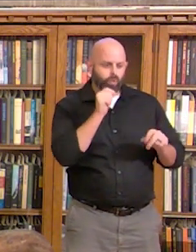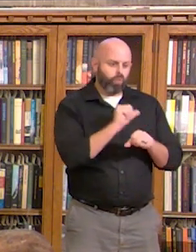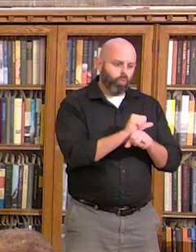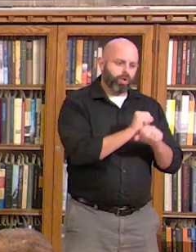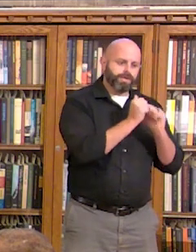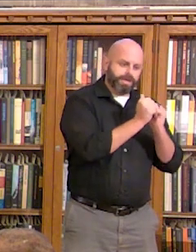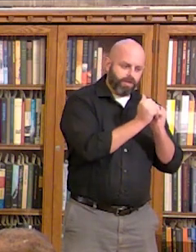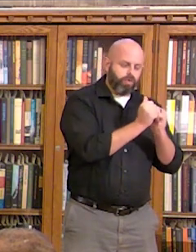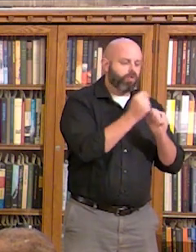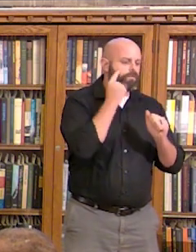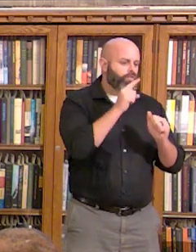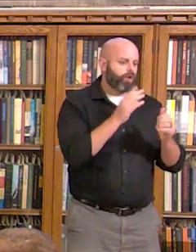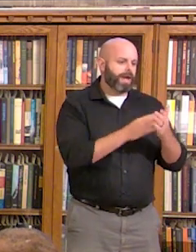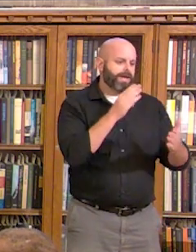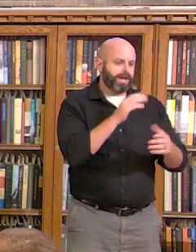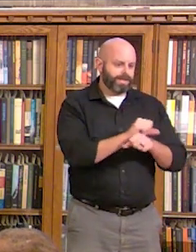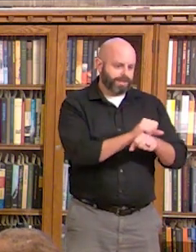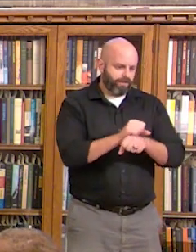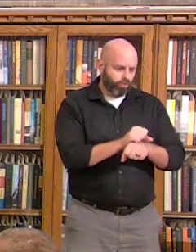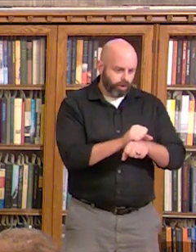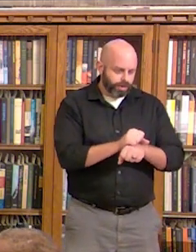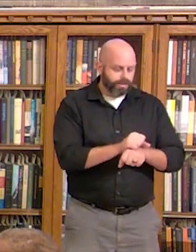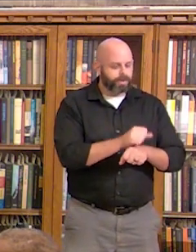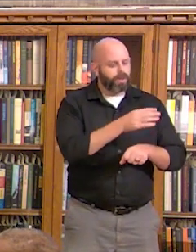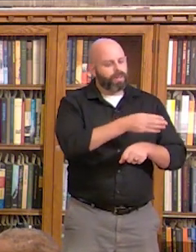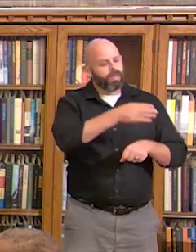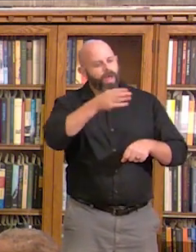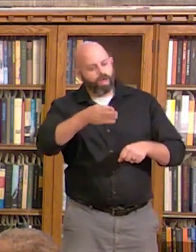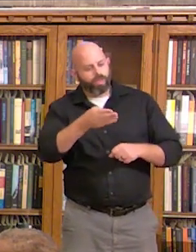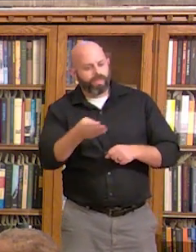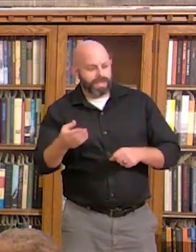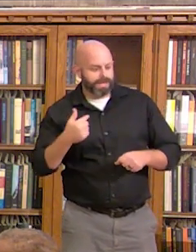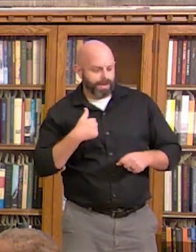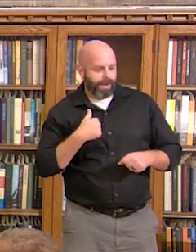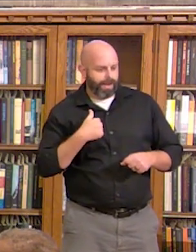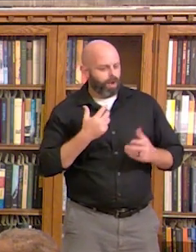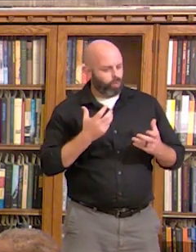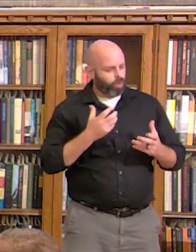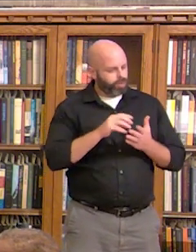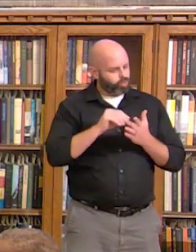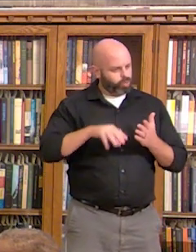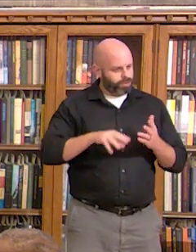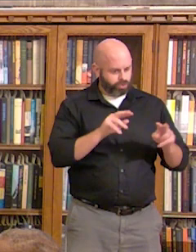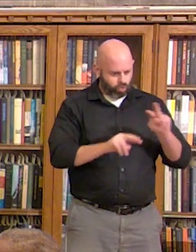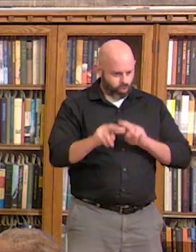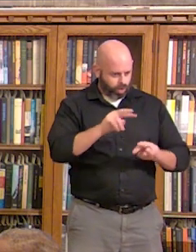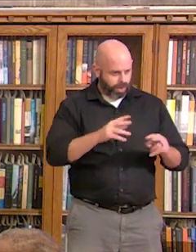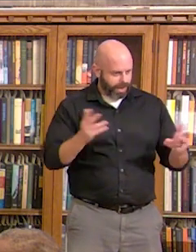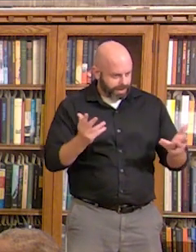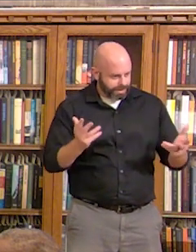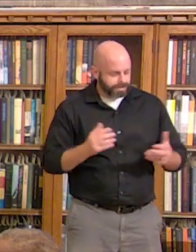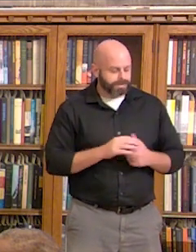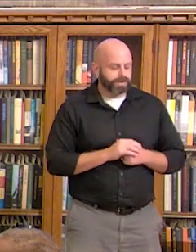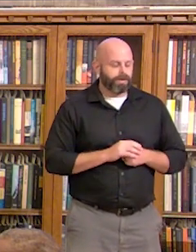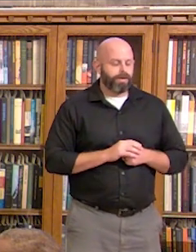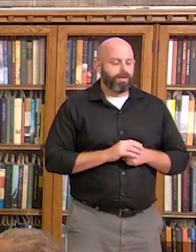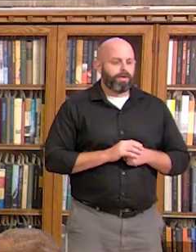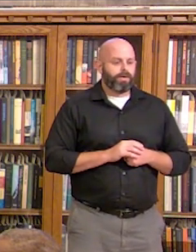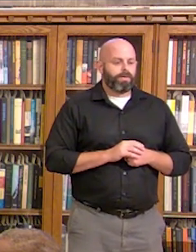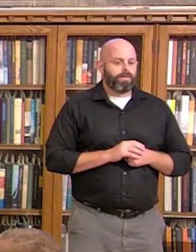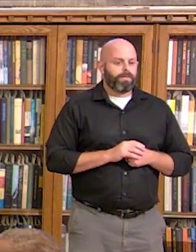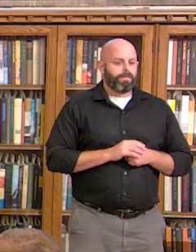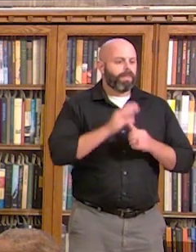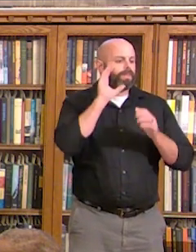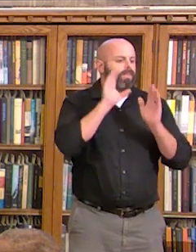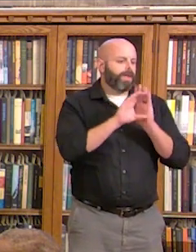anti-slavery okay and the other thing that I have the students look at is the